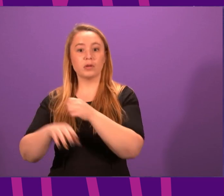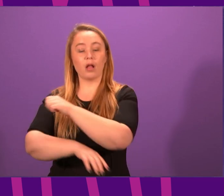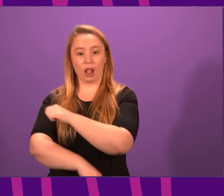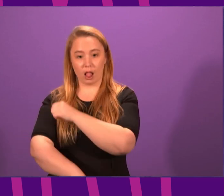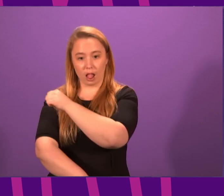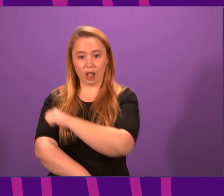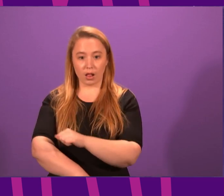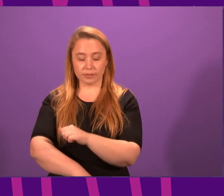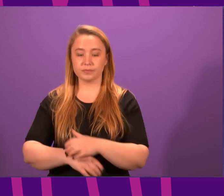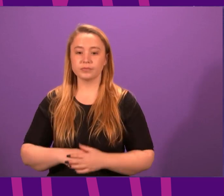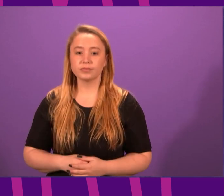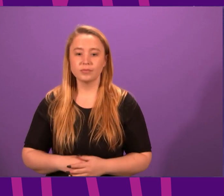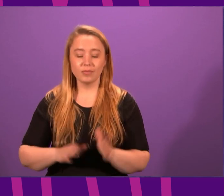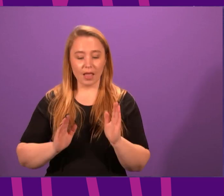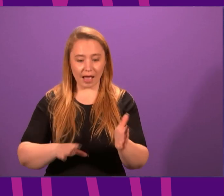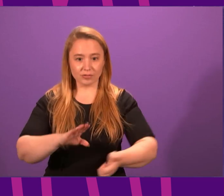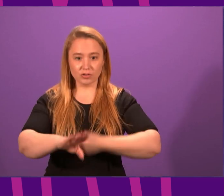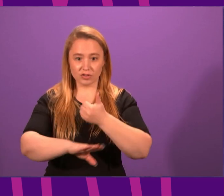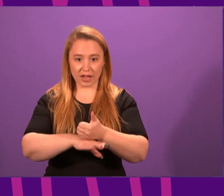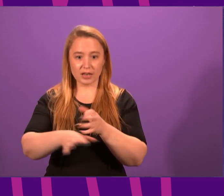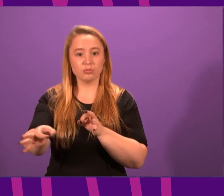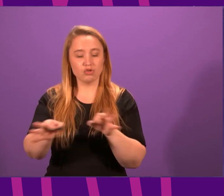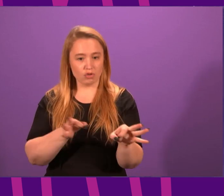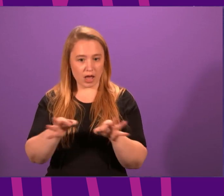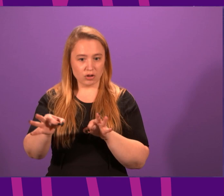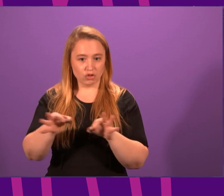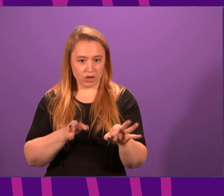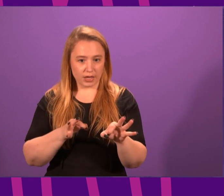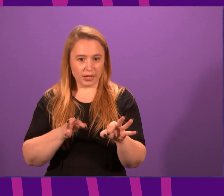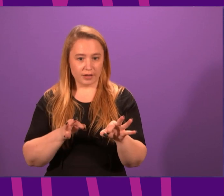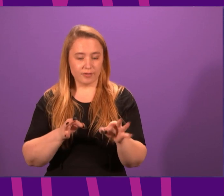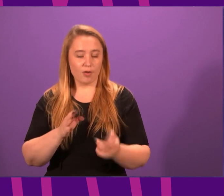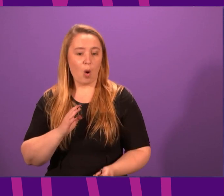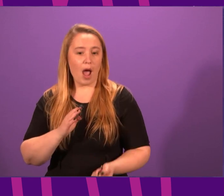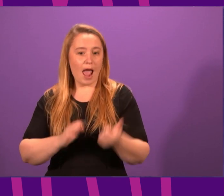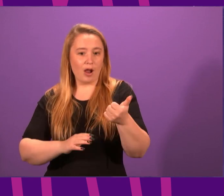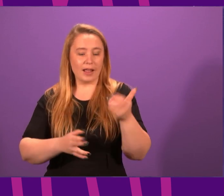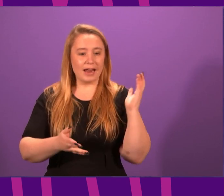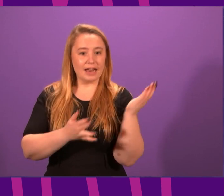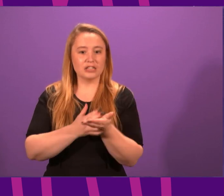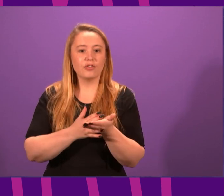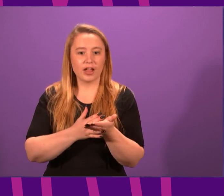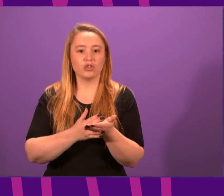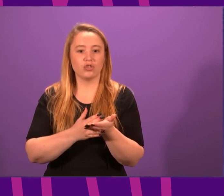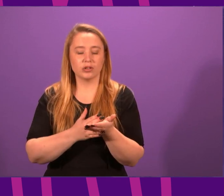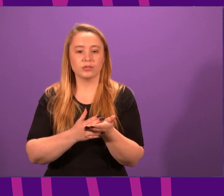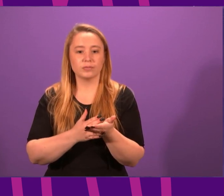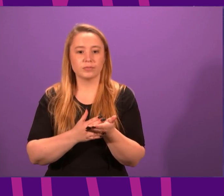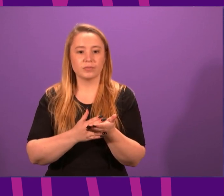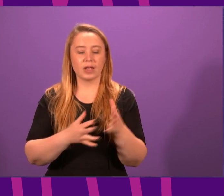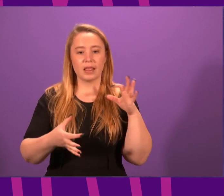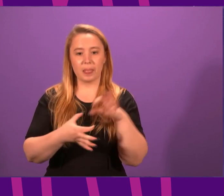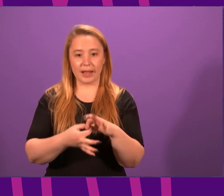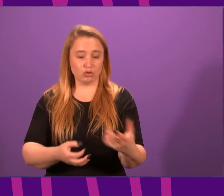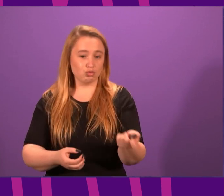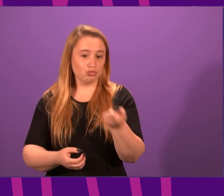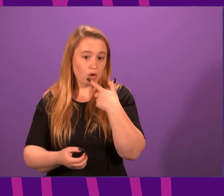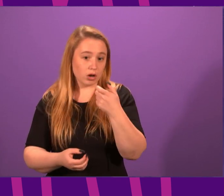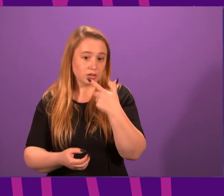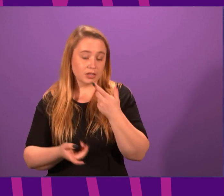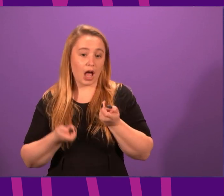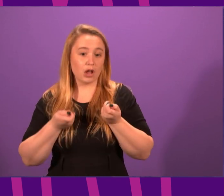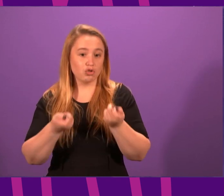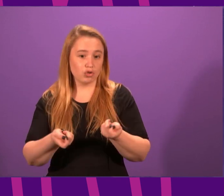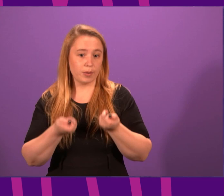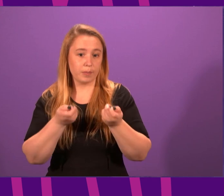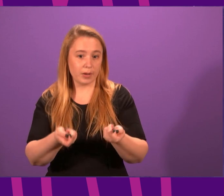and putting in place a strategy for earlier intervention in terms of drugs and treatment to see